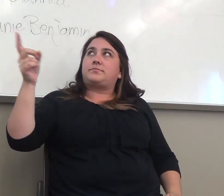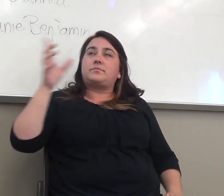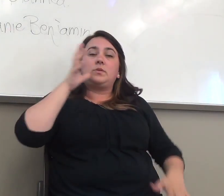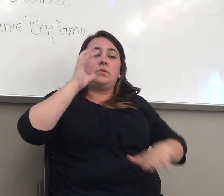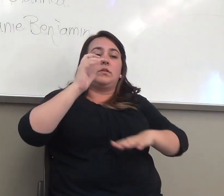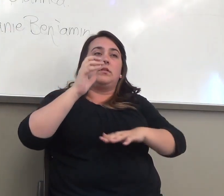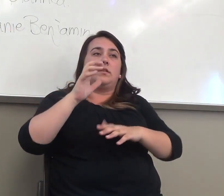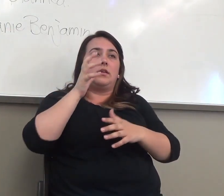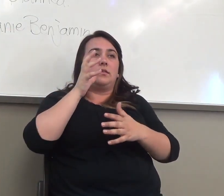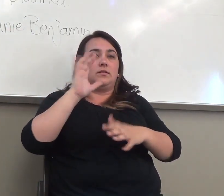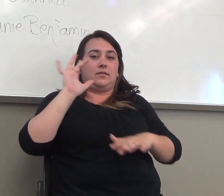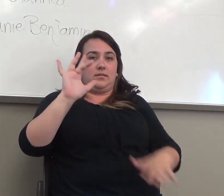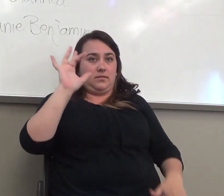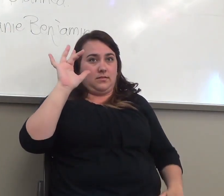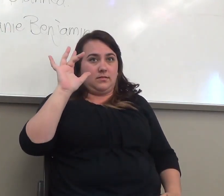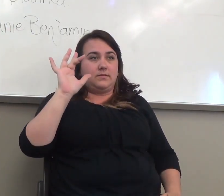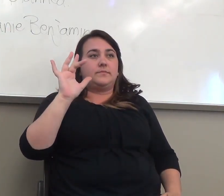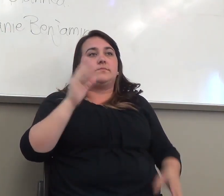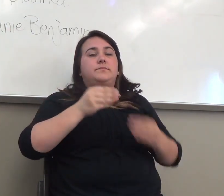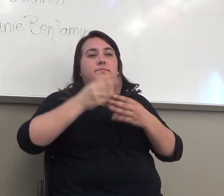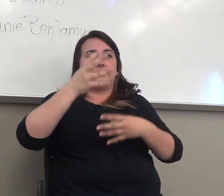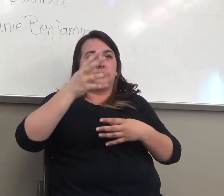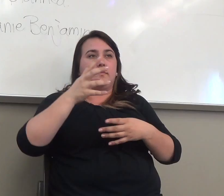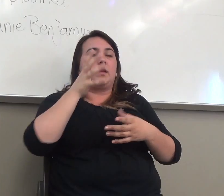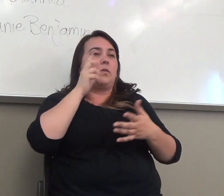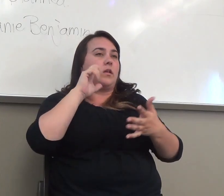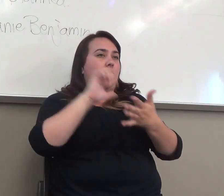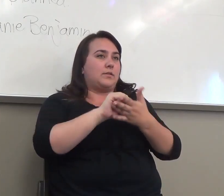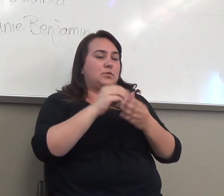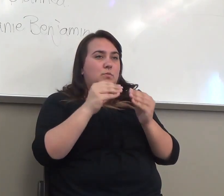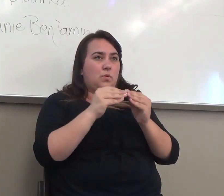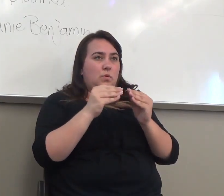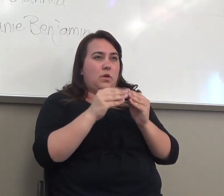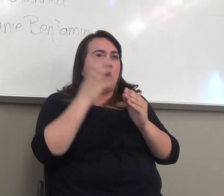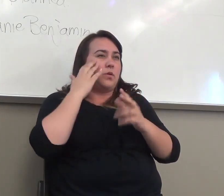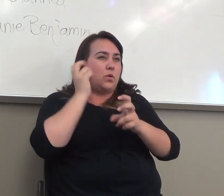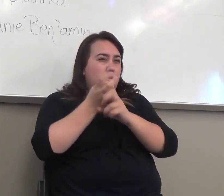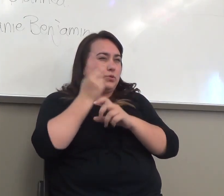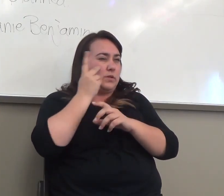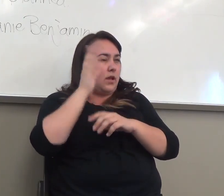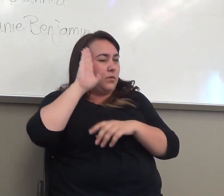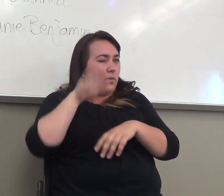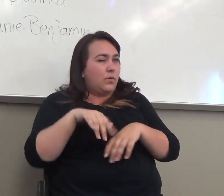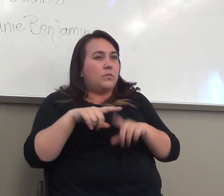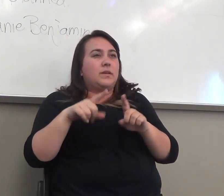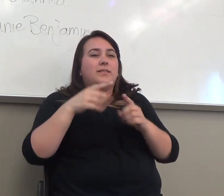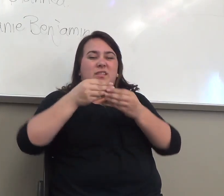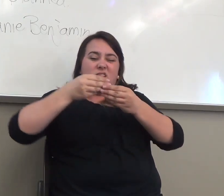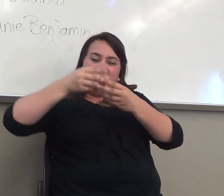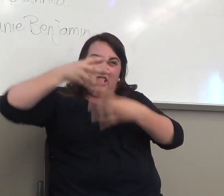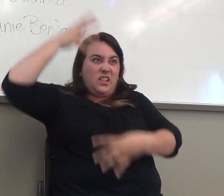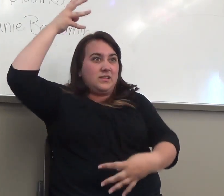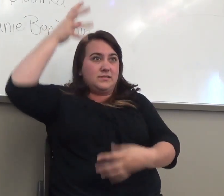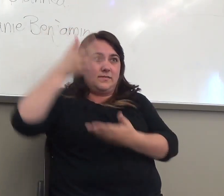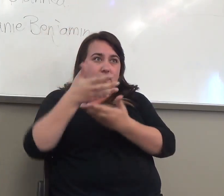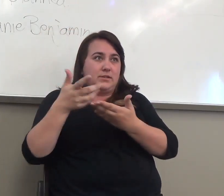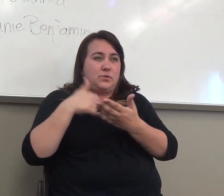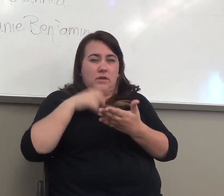catch more things. And you can also go in here, and I know it's hard to see, but there's a whole list of things here that you can check for it